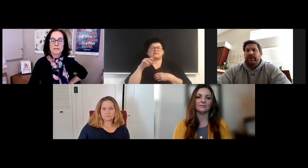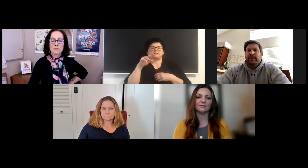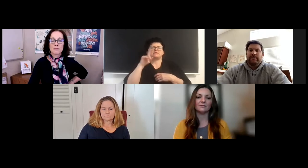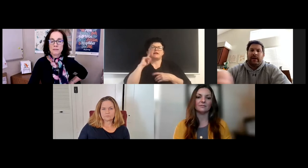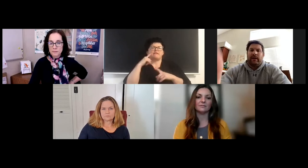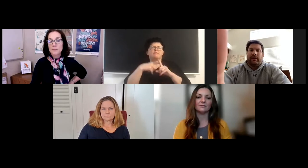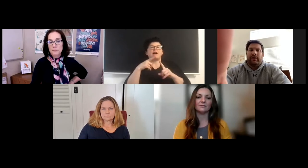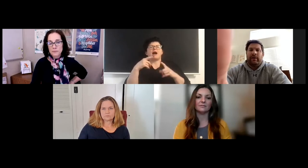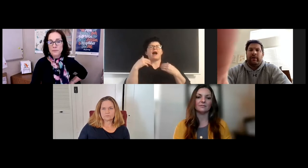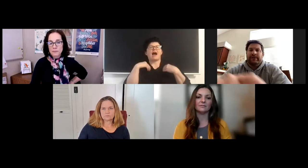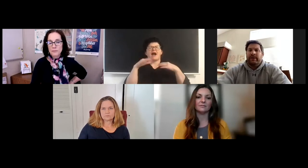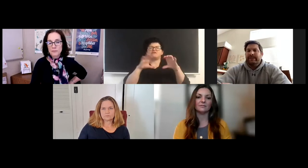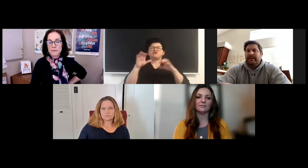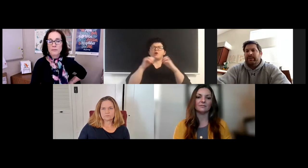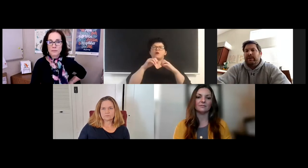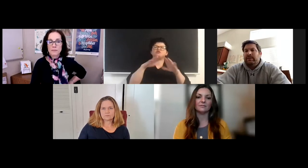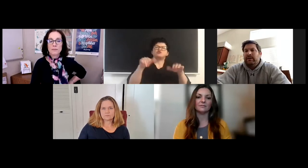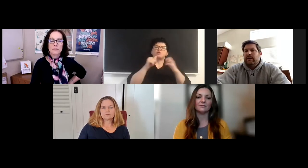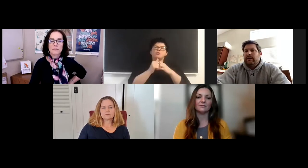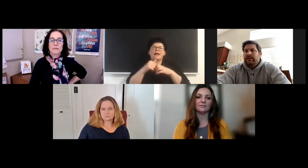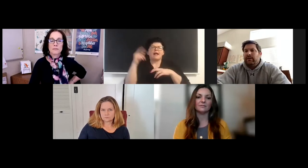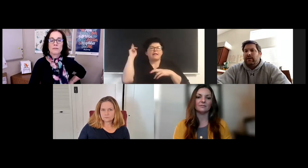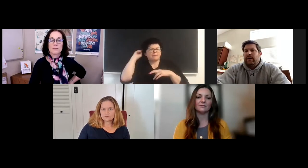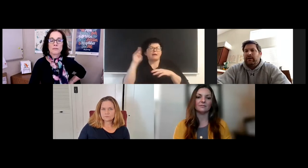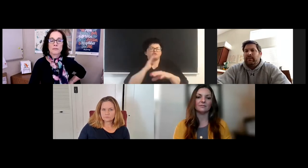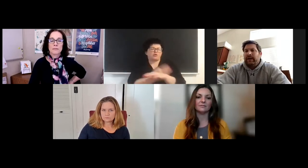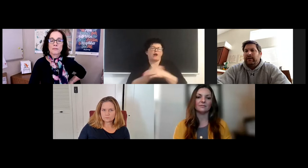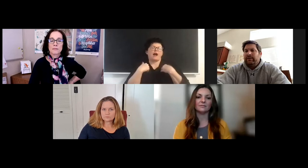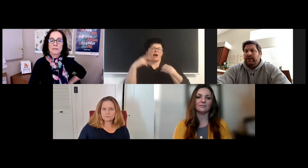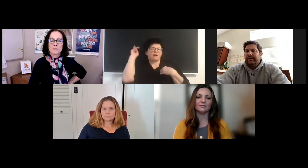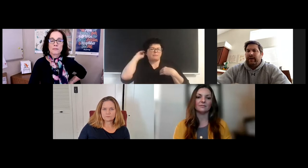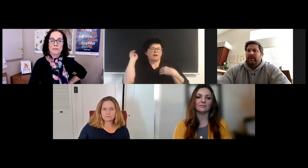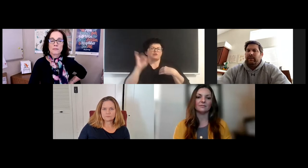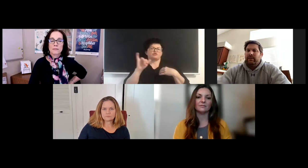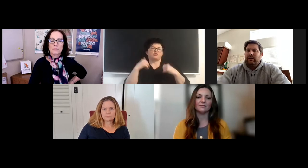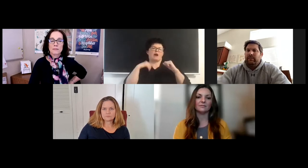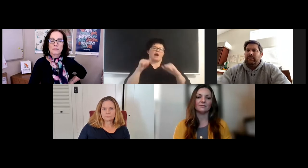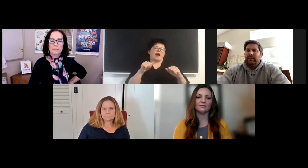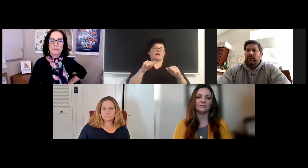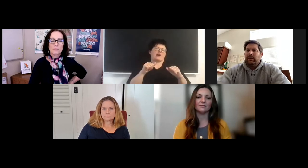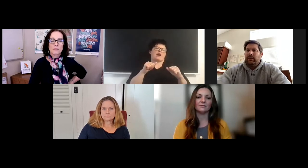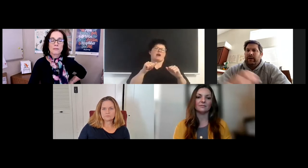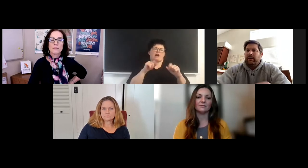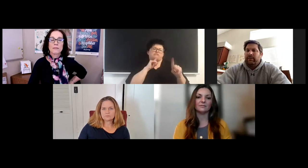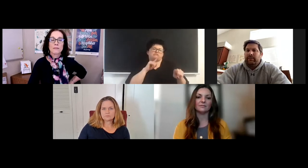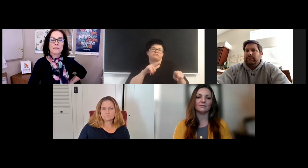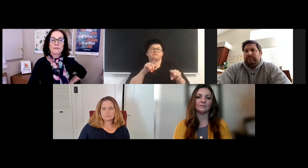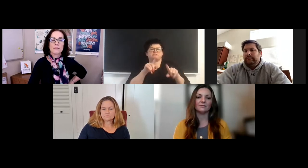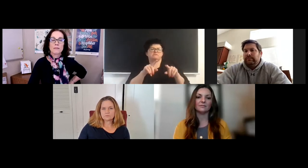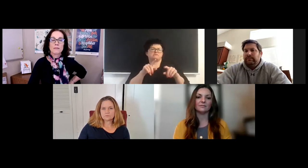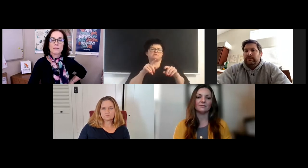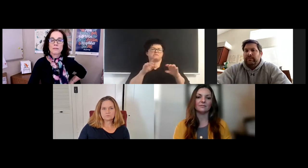with implants, and our daughter also has implants. So I can address that if you want, or I don't.